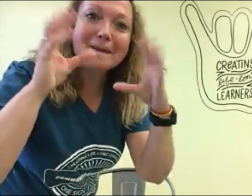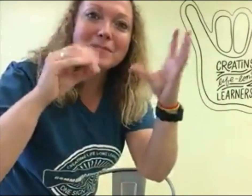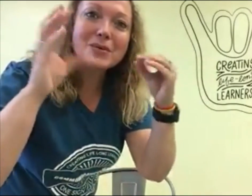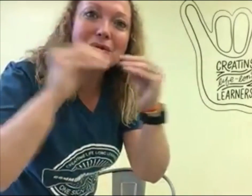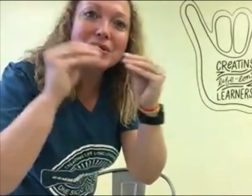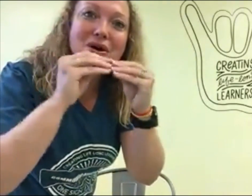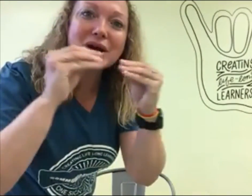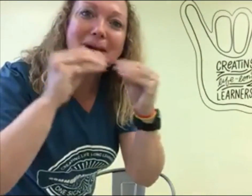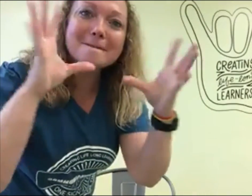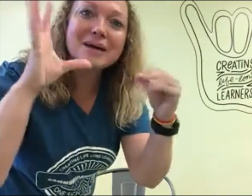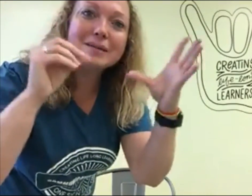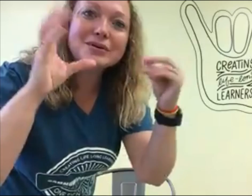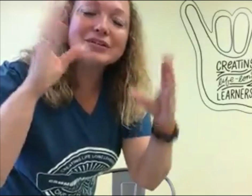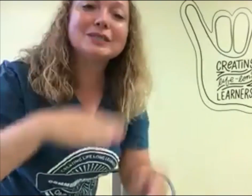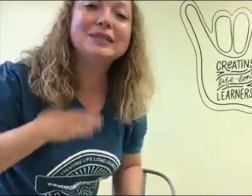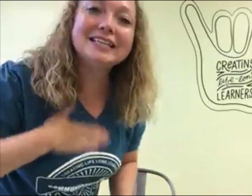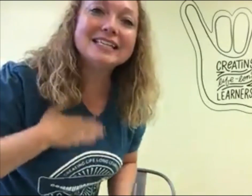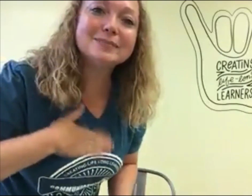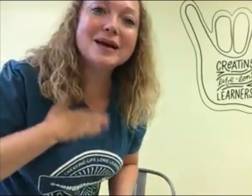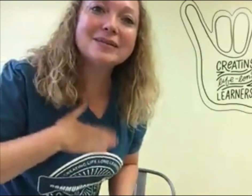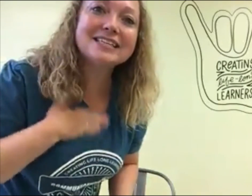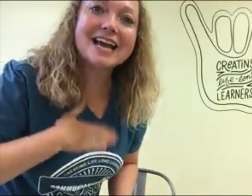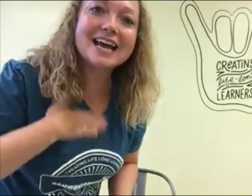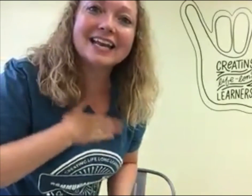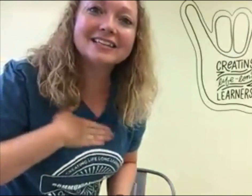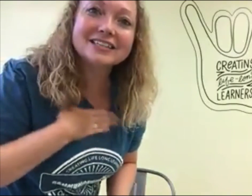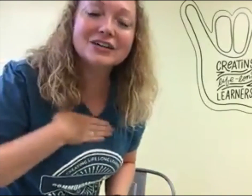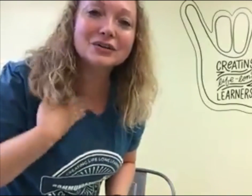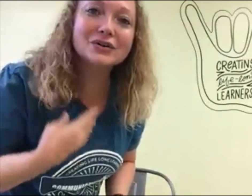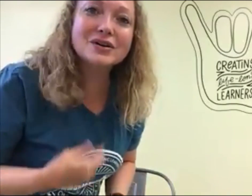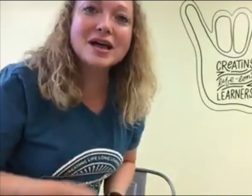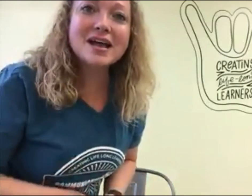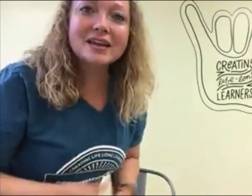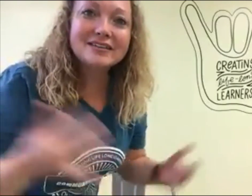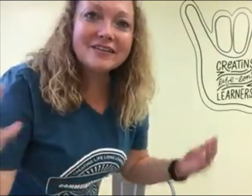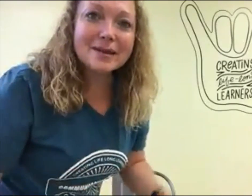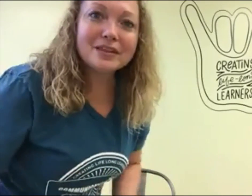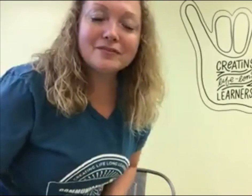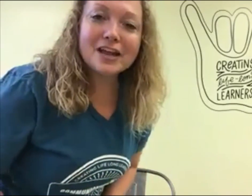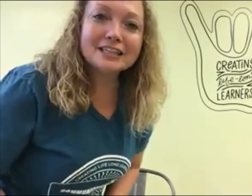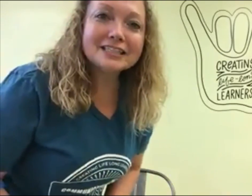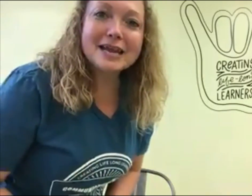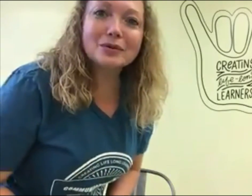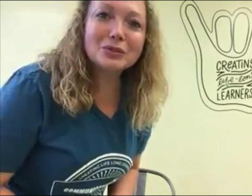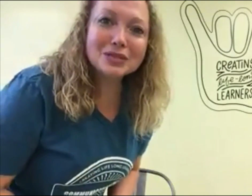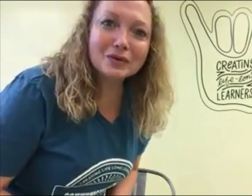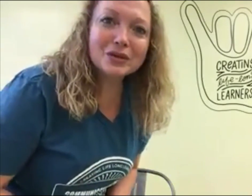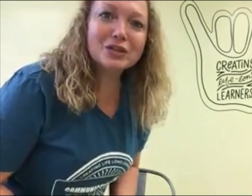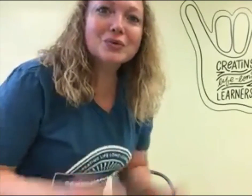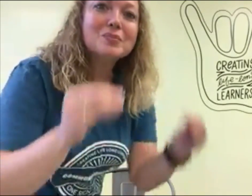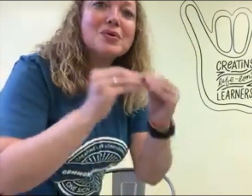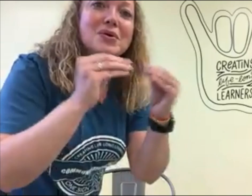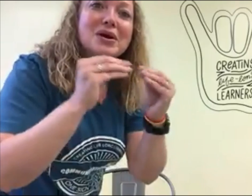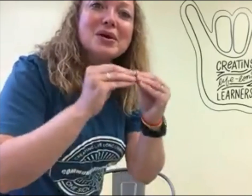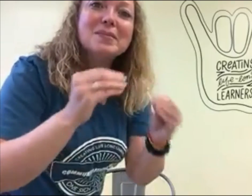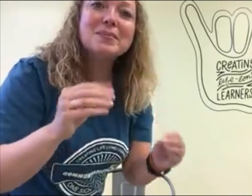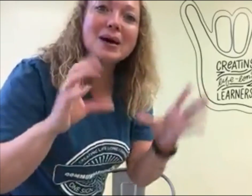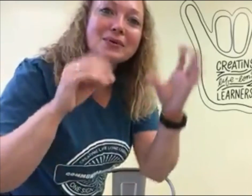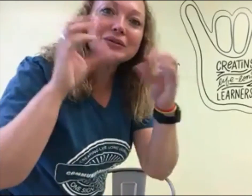more bubbles, please, mom and dad, aunt and uncle, family, friends, neighbors, who's ever with you? More bubbles,